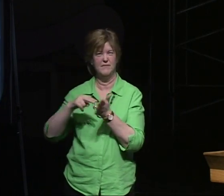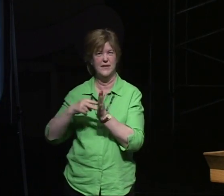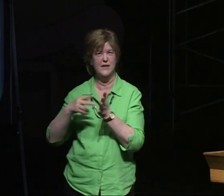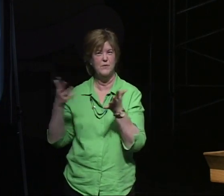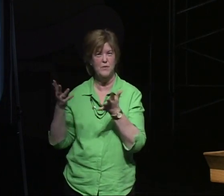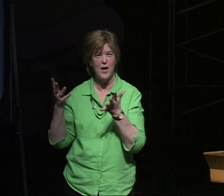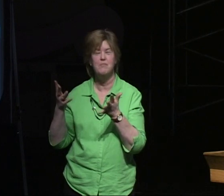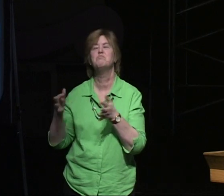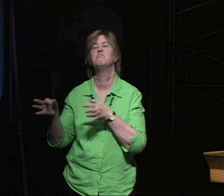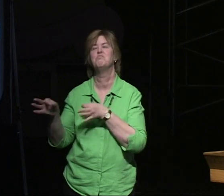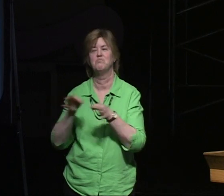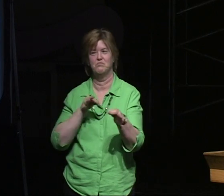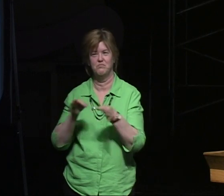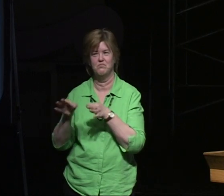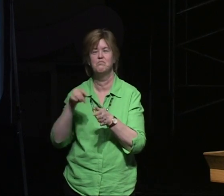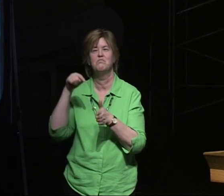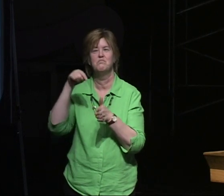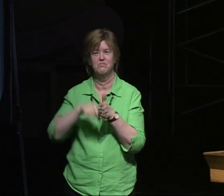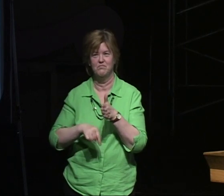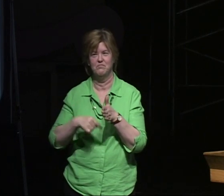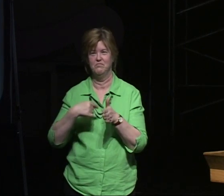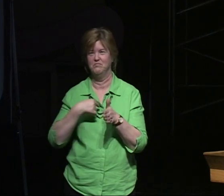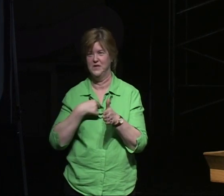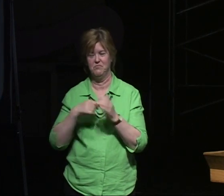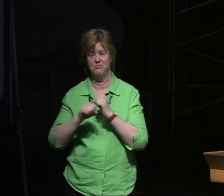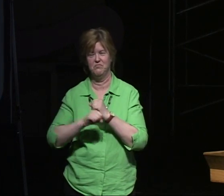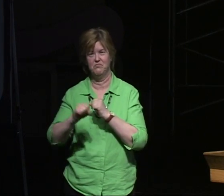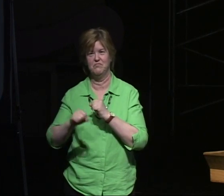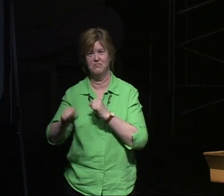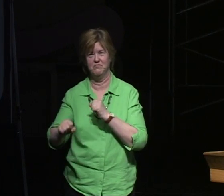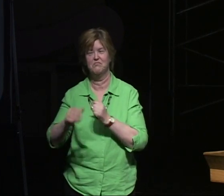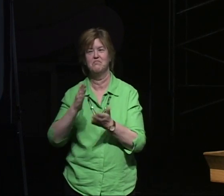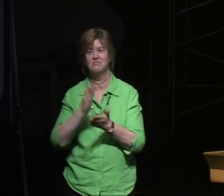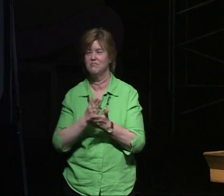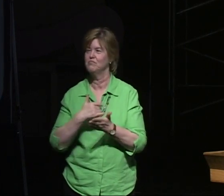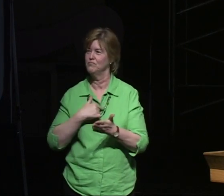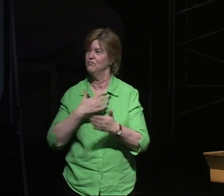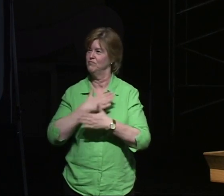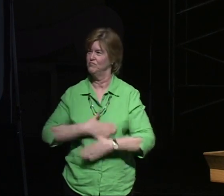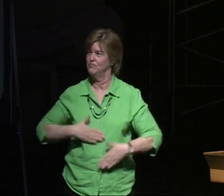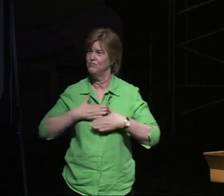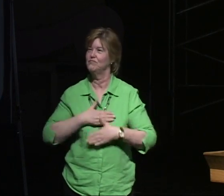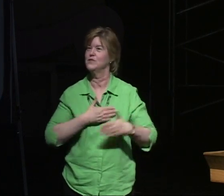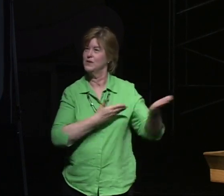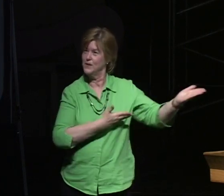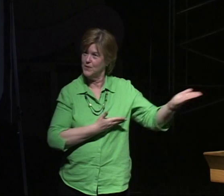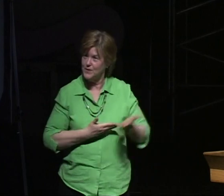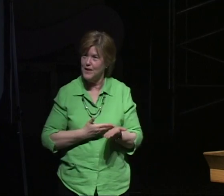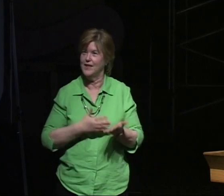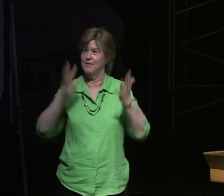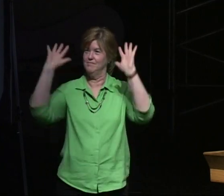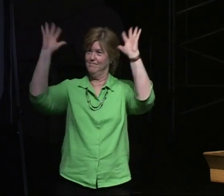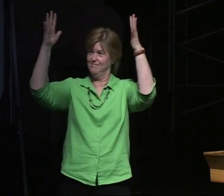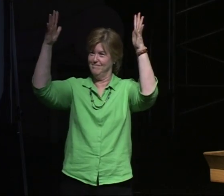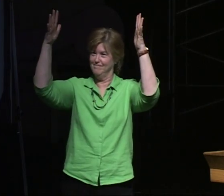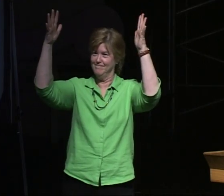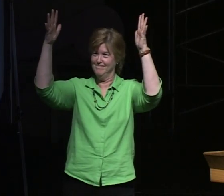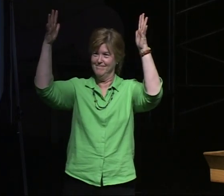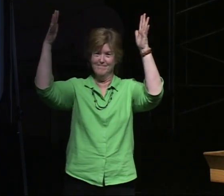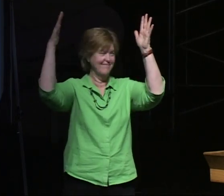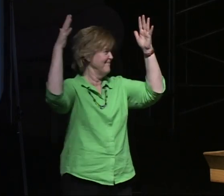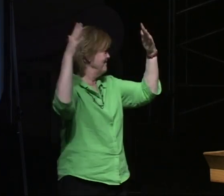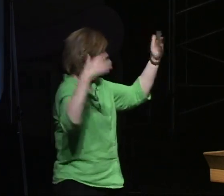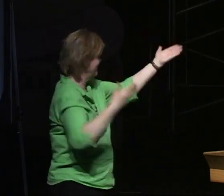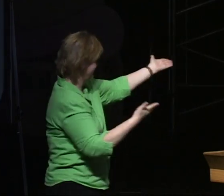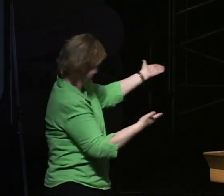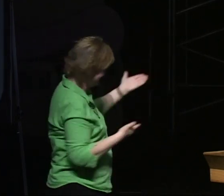And he works a lot in mixed media, and he will explain more about what that means, so I'm not going to go on about it now. But right now, I'd like to